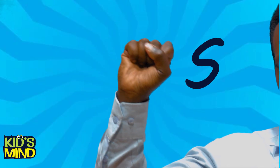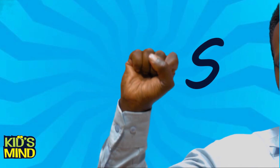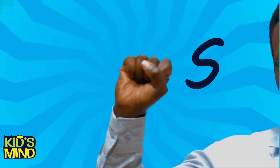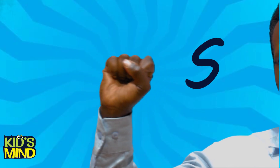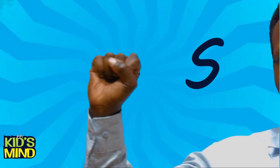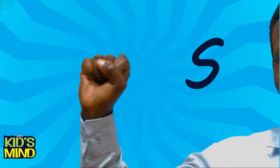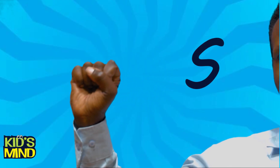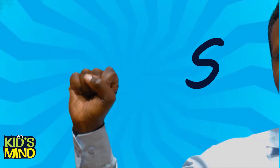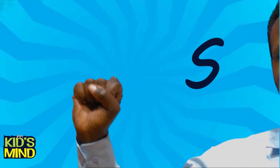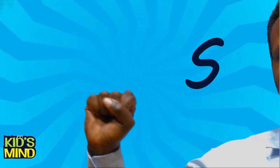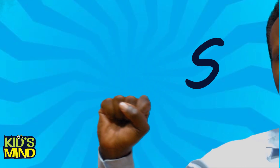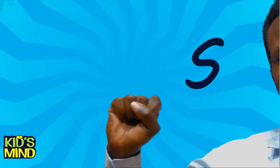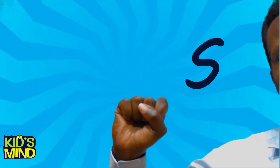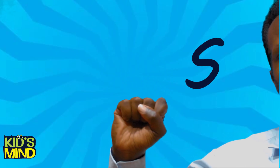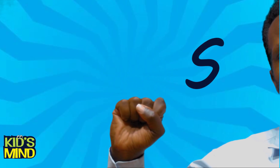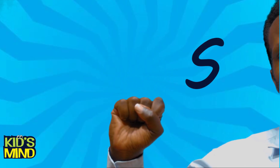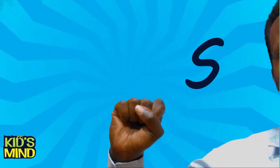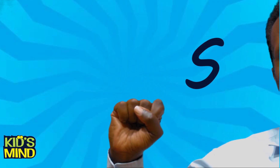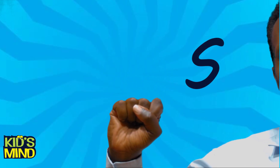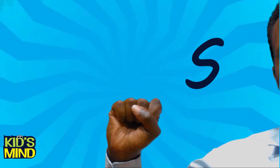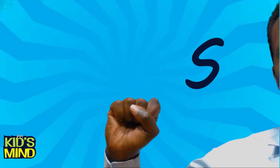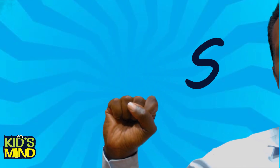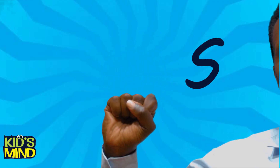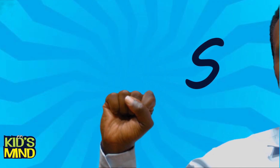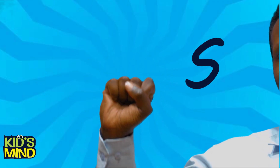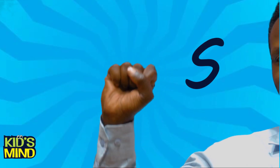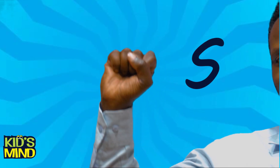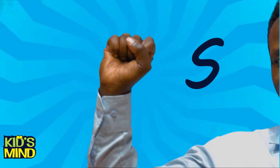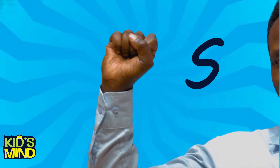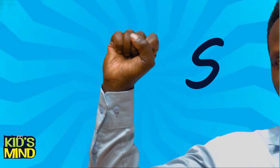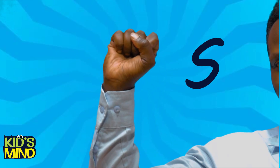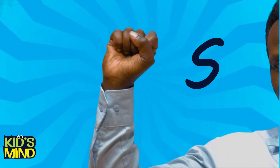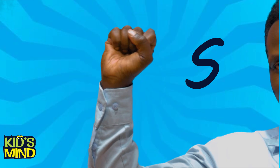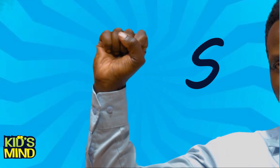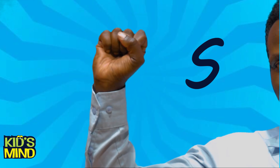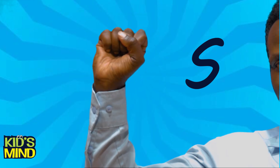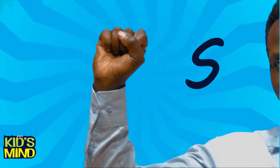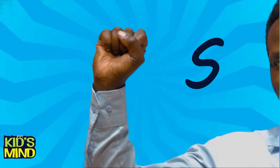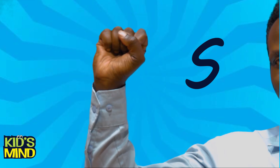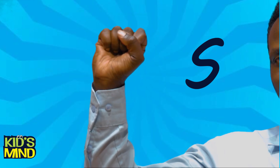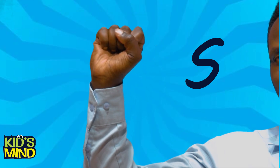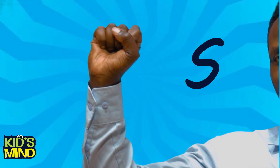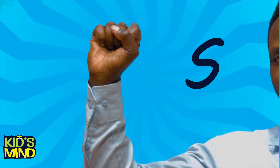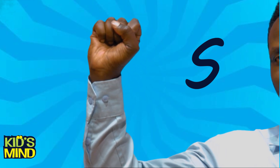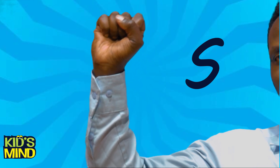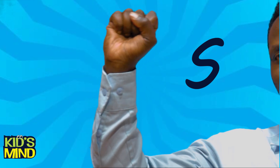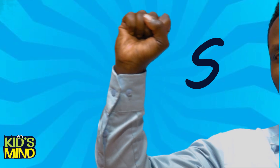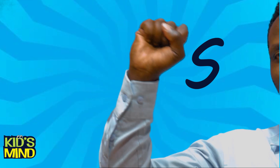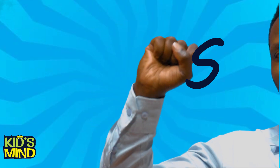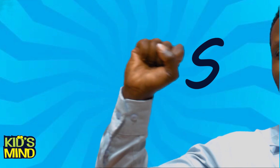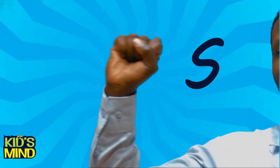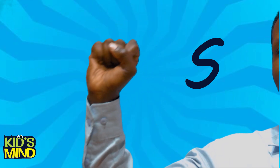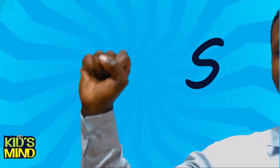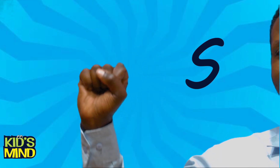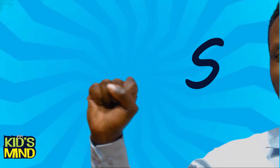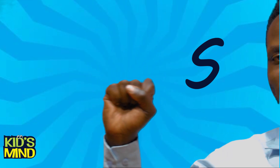draw S. Again, you use your fist, then you draw